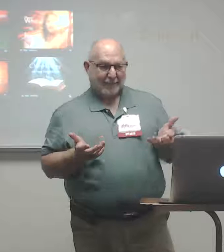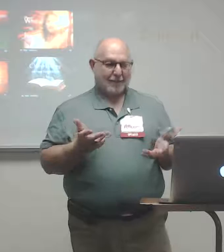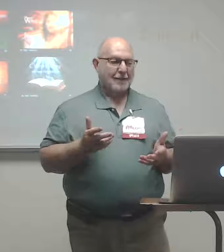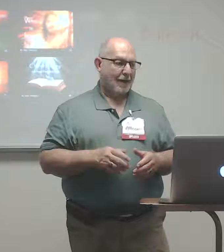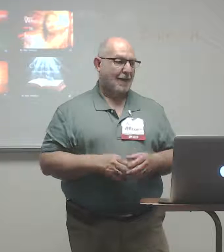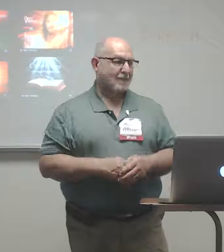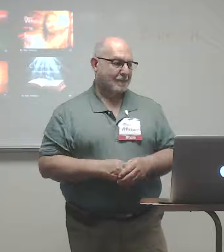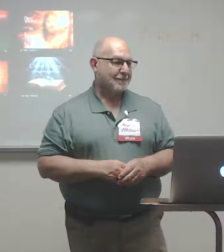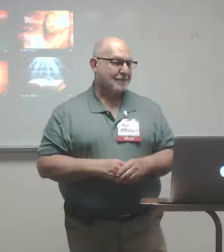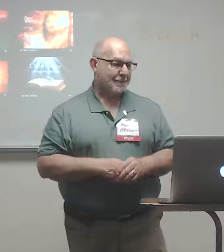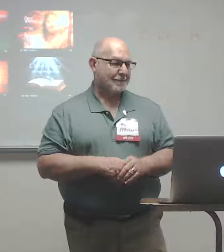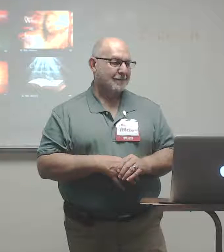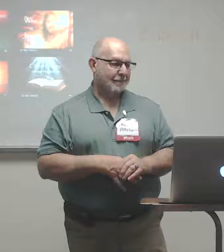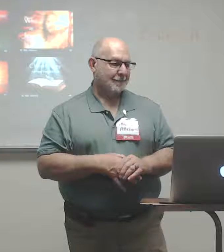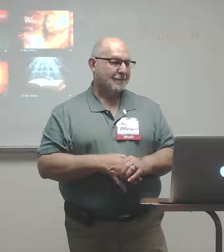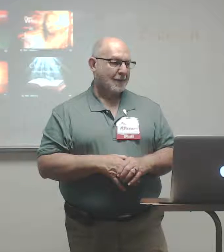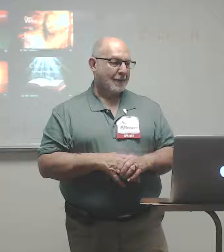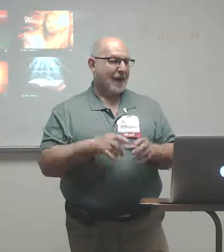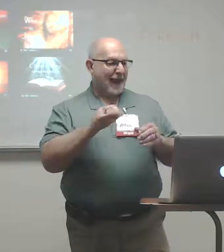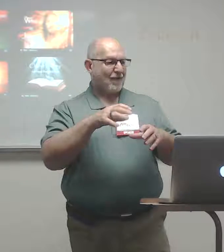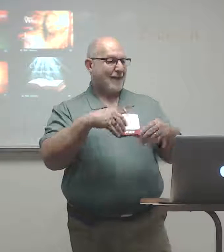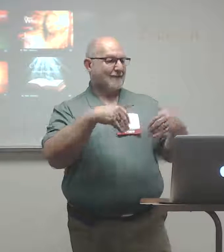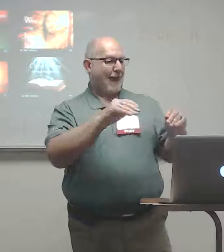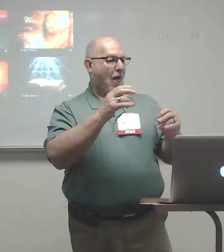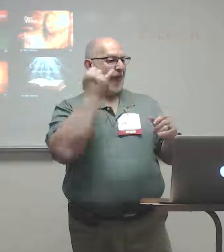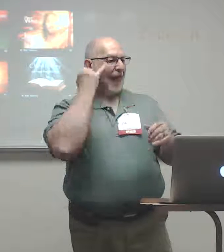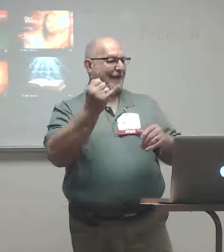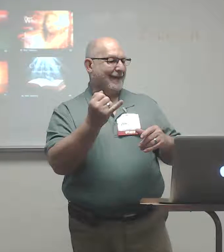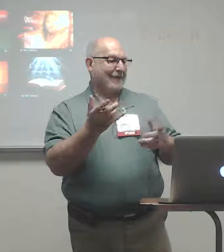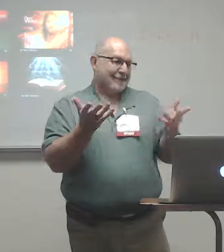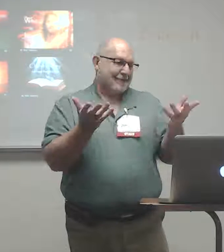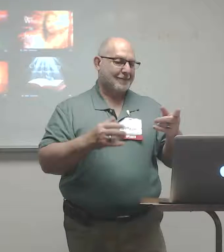have any copyright problems or issues If there. I tell the idea.